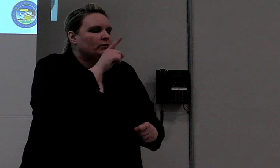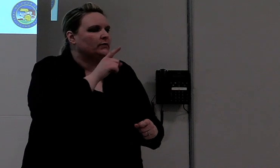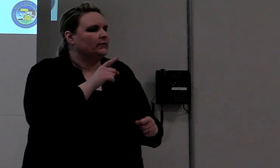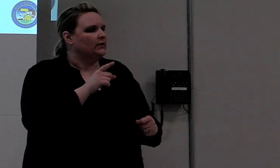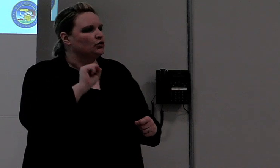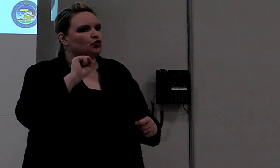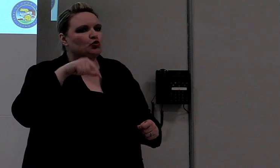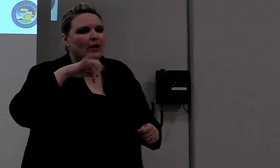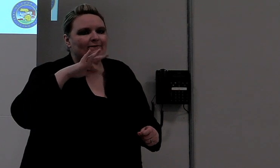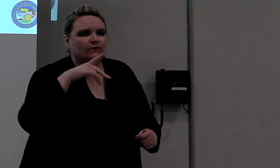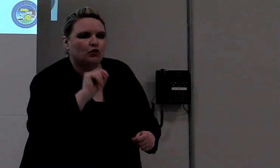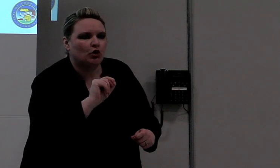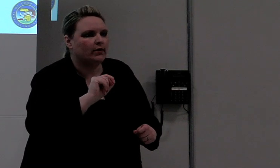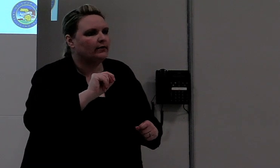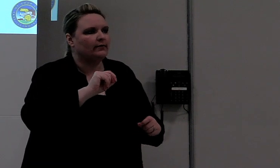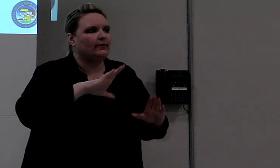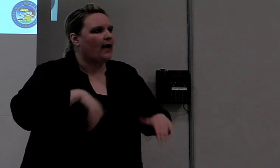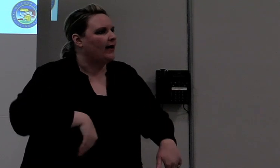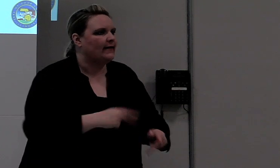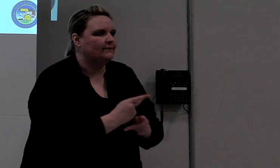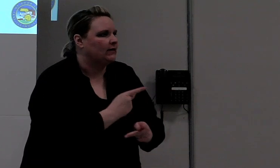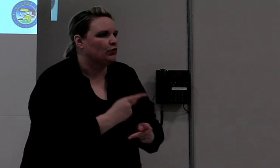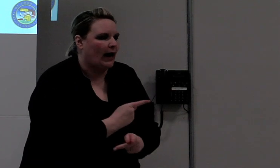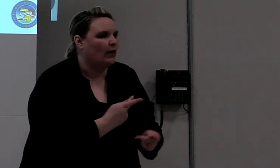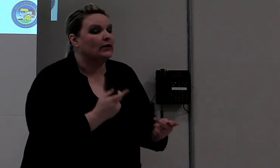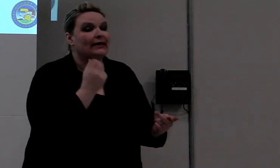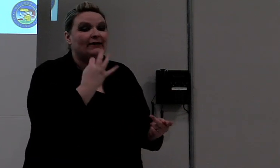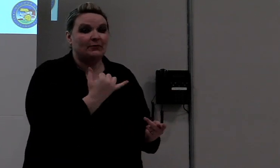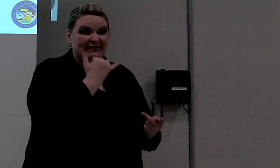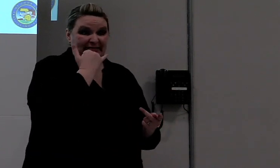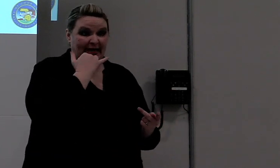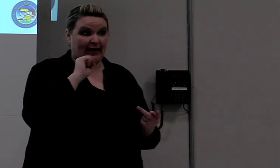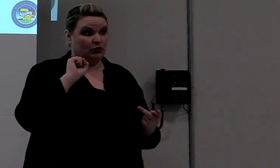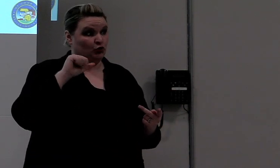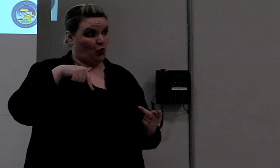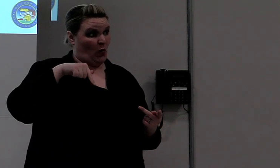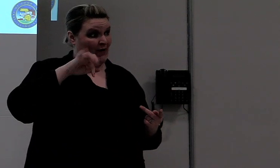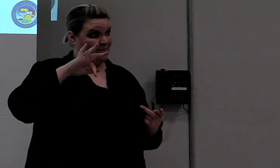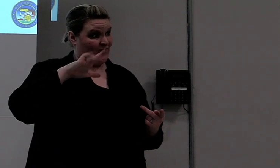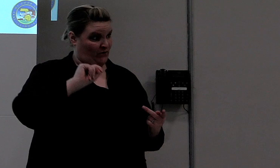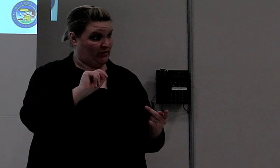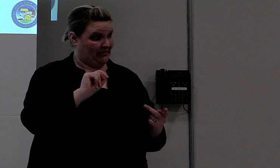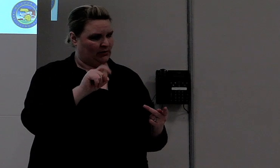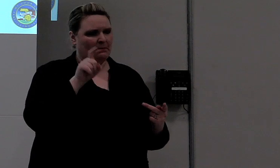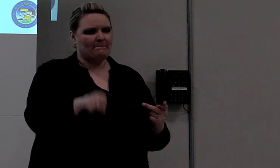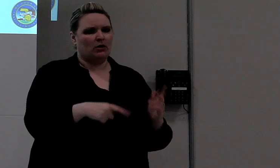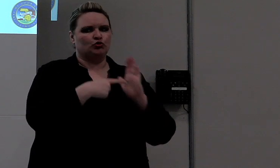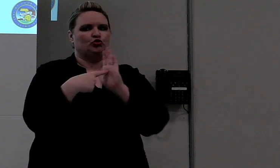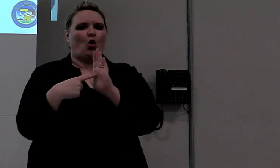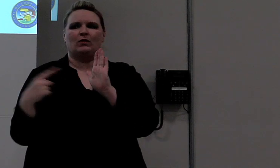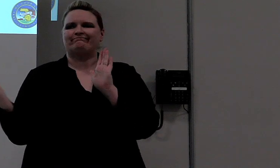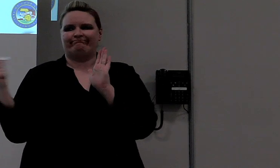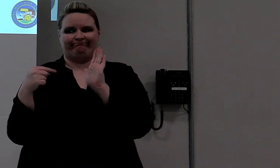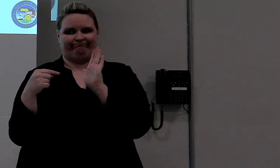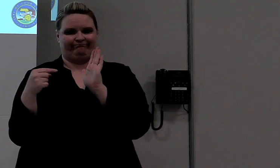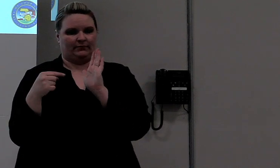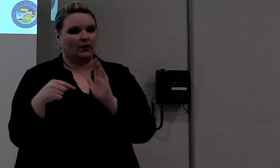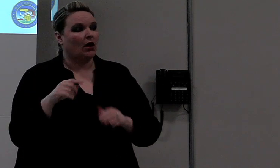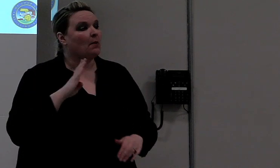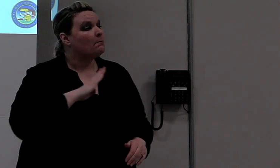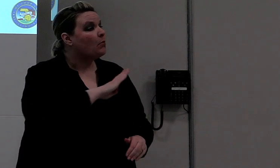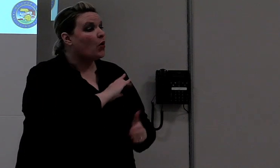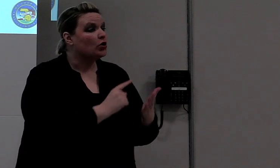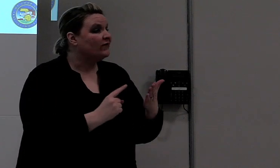square footage may not have been calculated. So if there's an error in square footage, we want to point that out. Now, the Board of Review